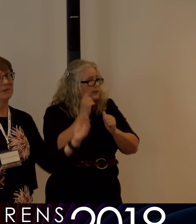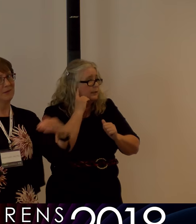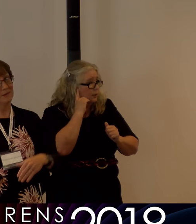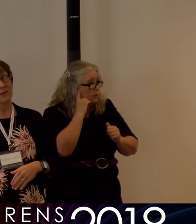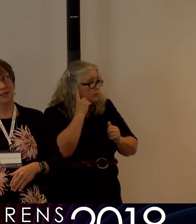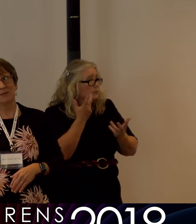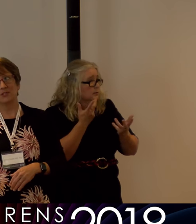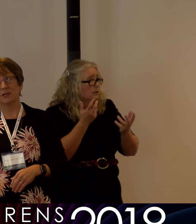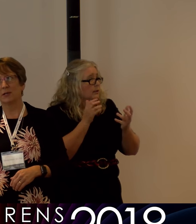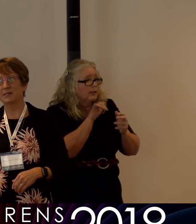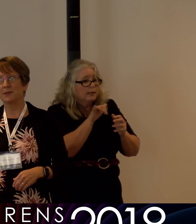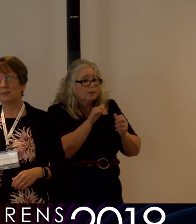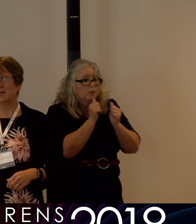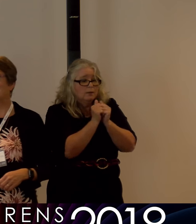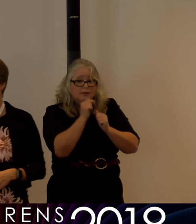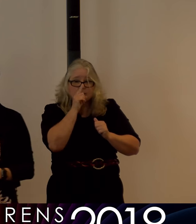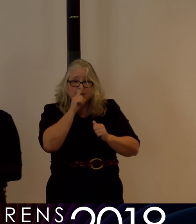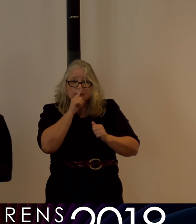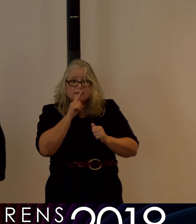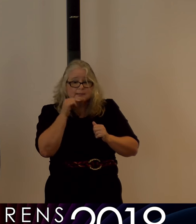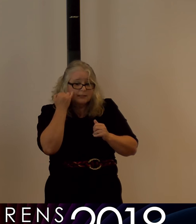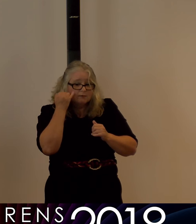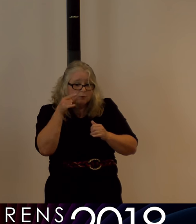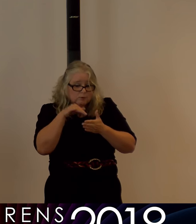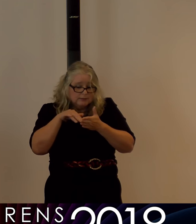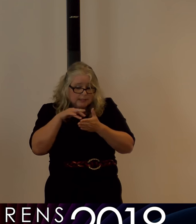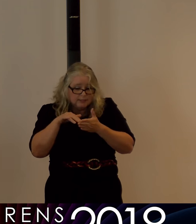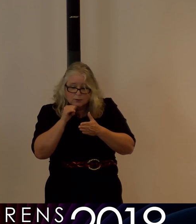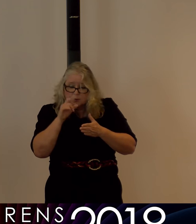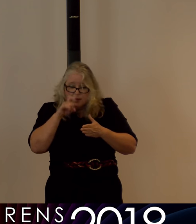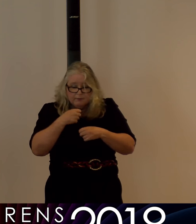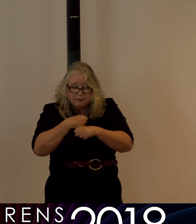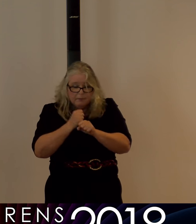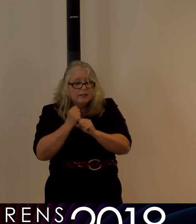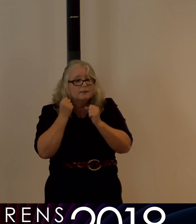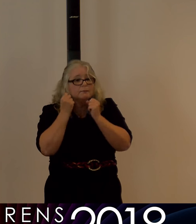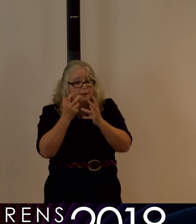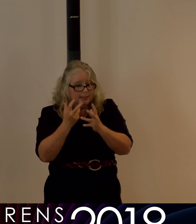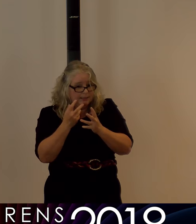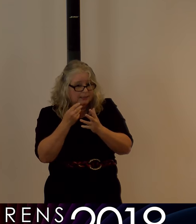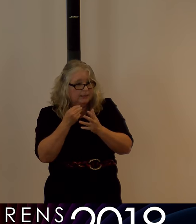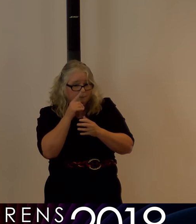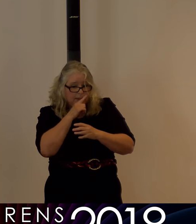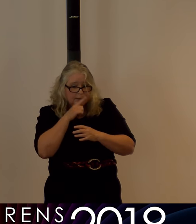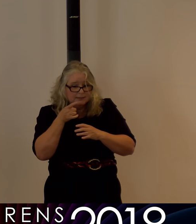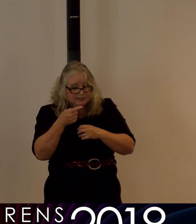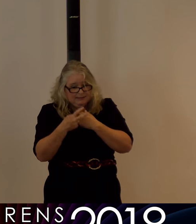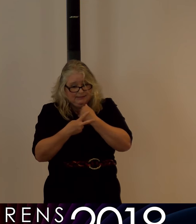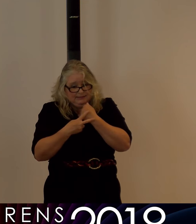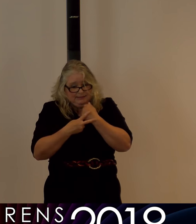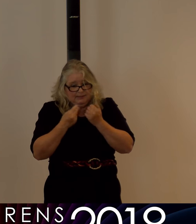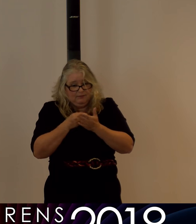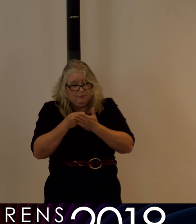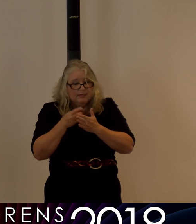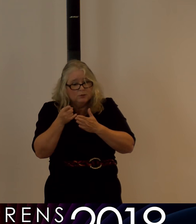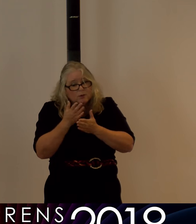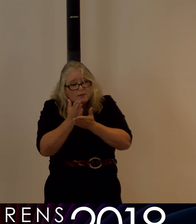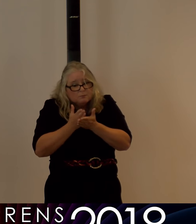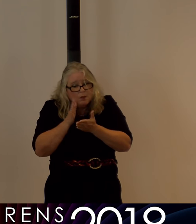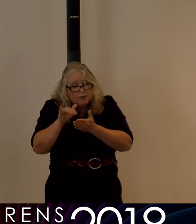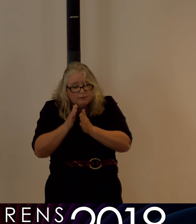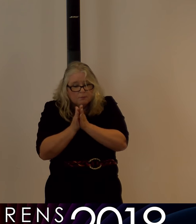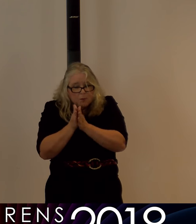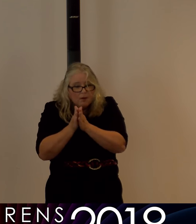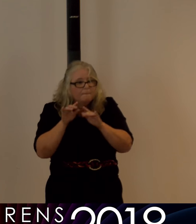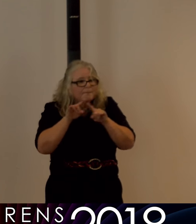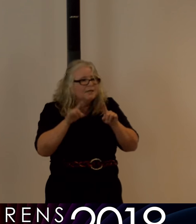affected, you don't have to generate as many mice, so it saves money. So it's part of the motivation. But it's also more satisfying to set up